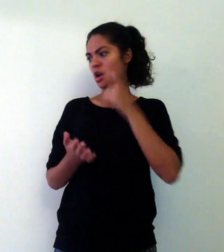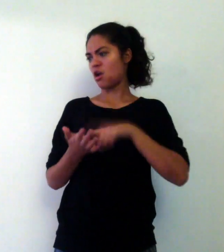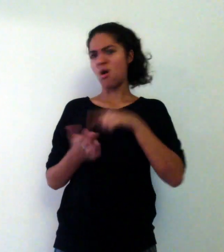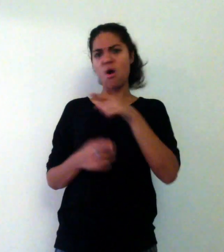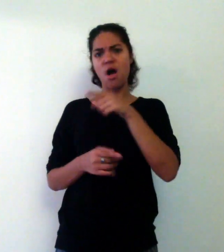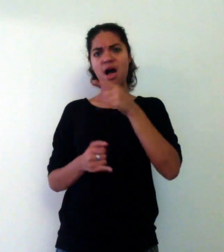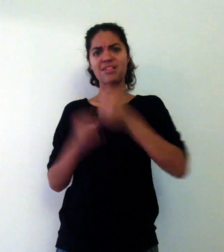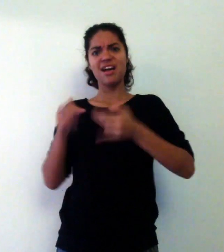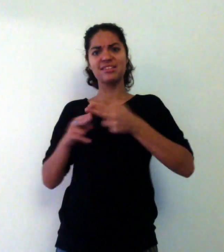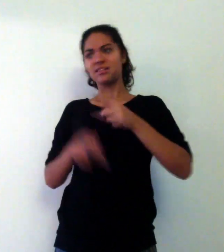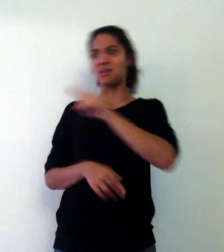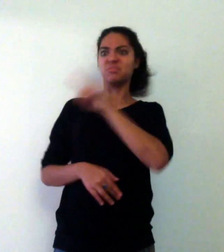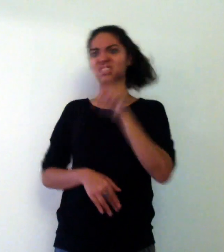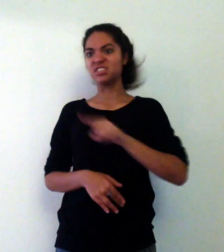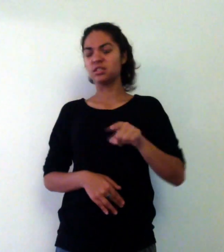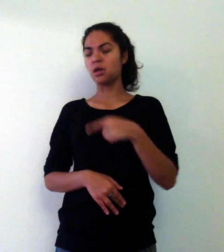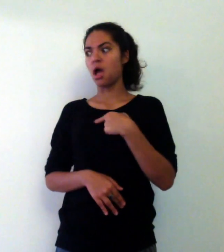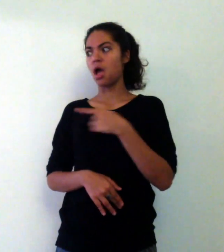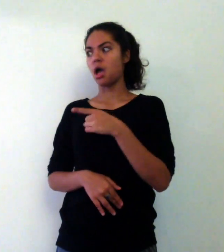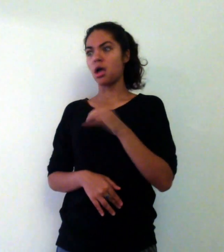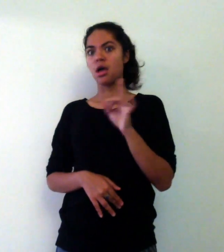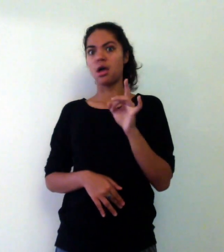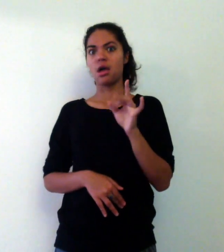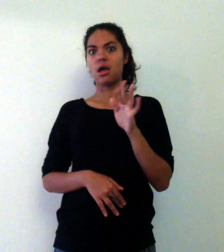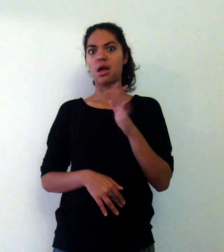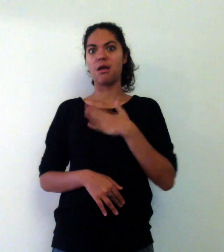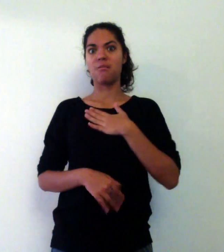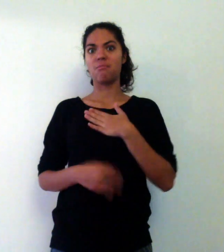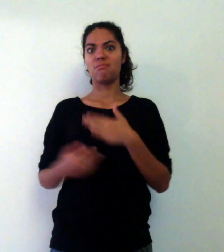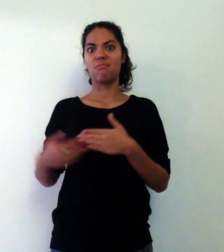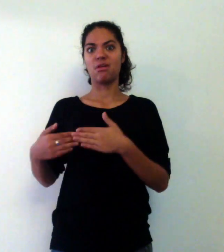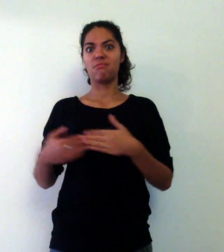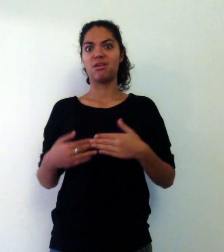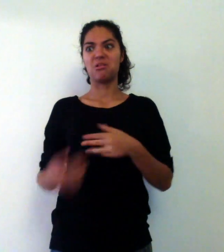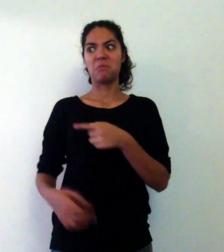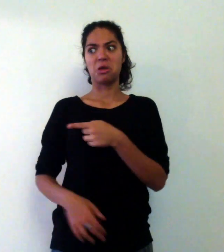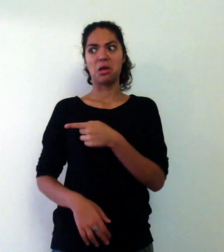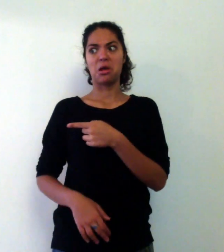there, and I realized this was Zacharias. This was mine.